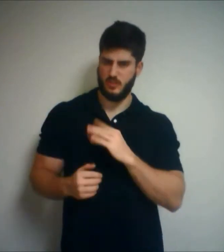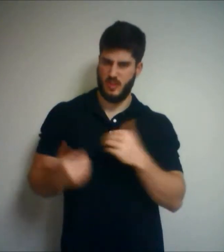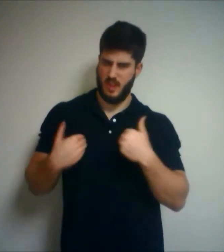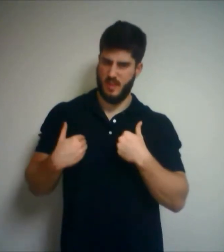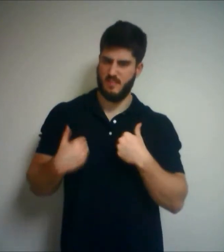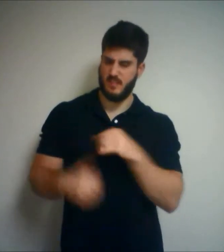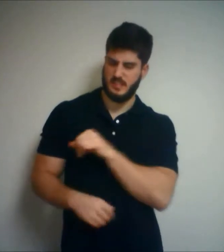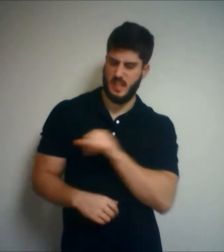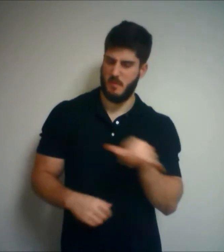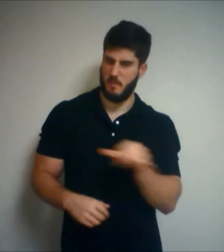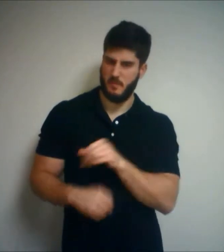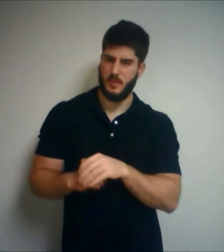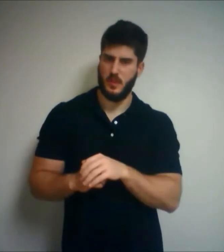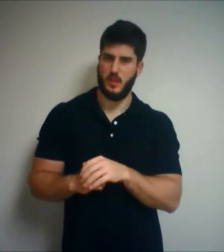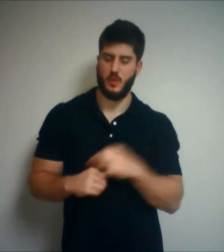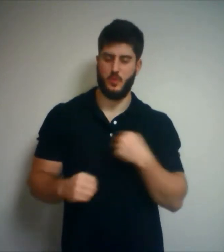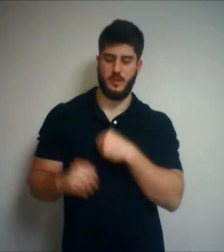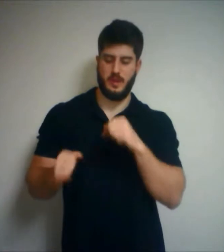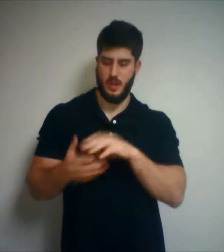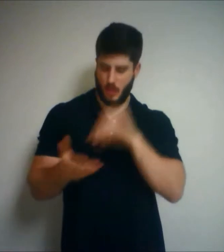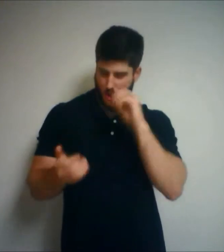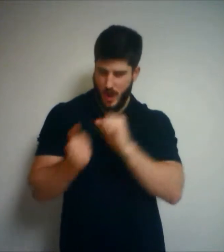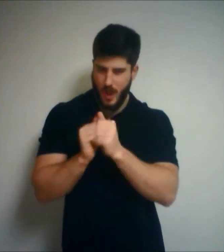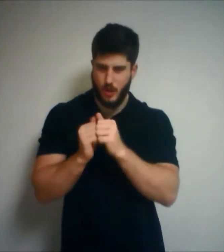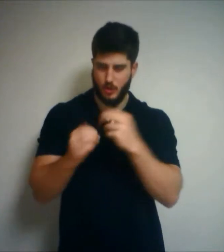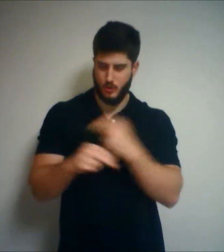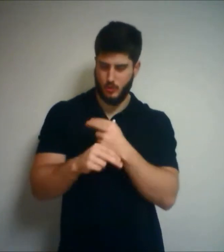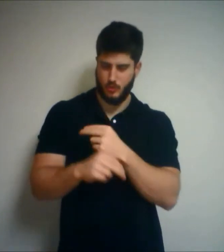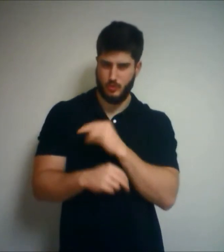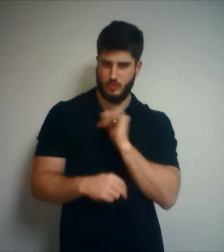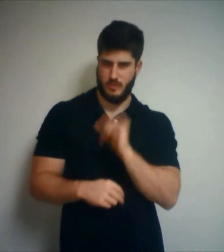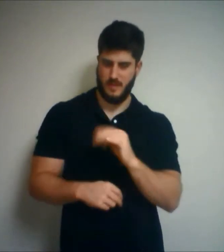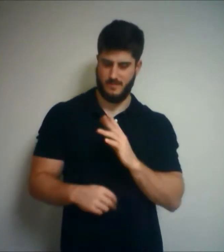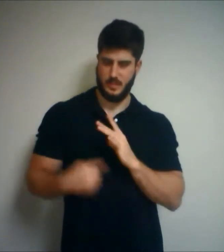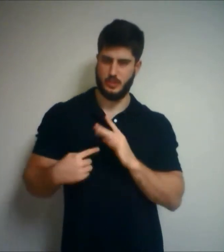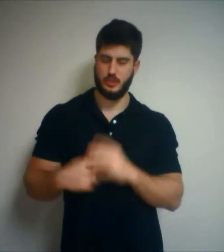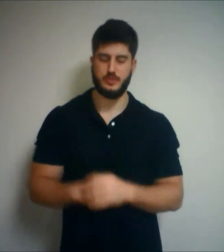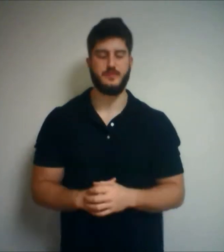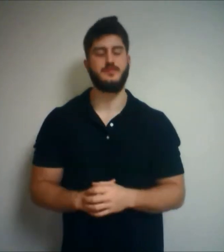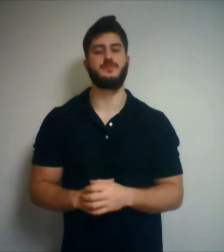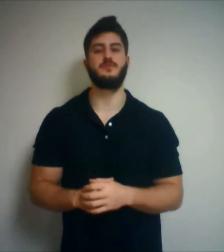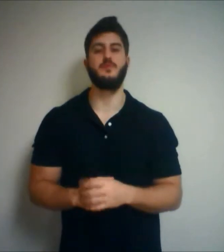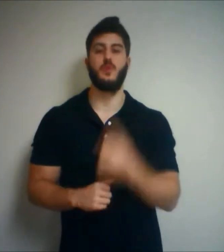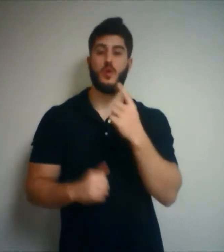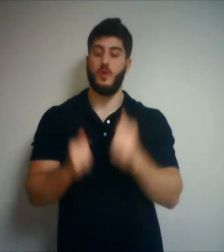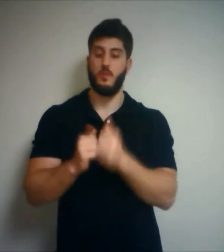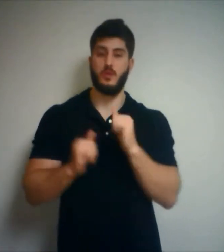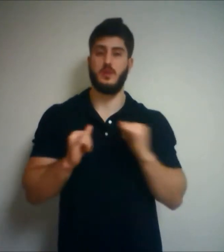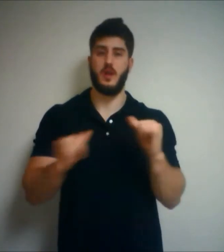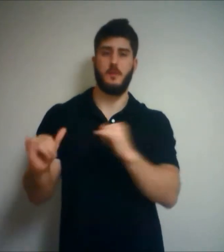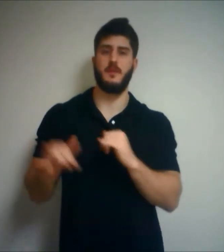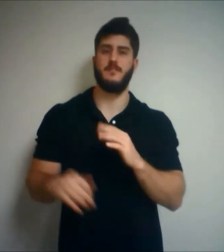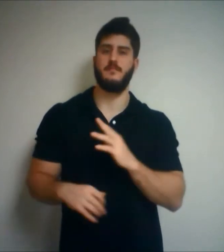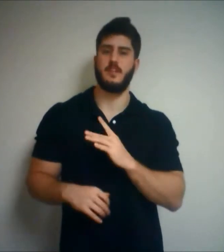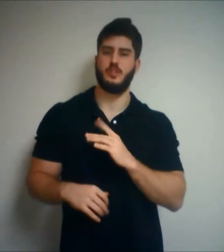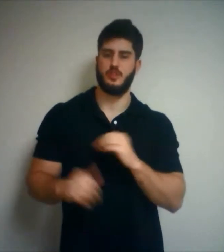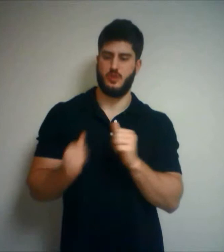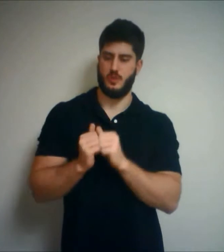how to do a little bit more with them. One of the most common features of views is